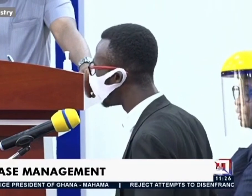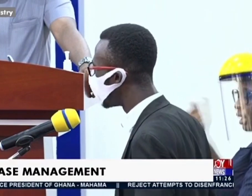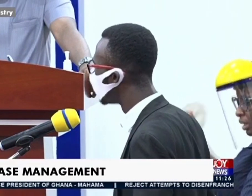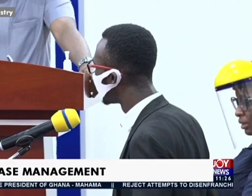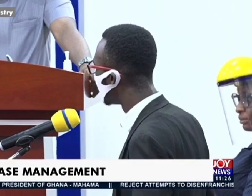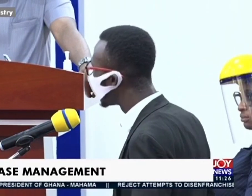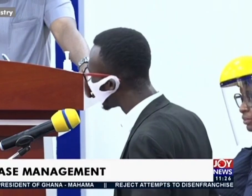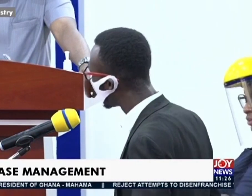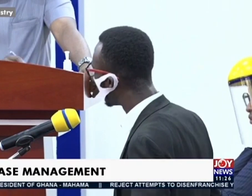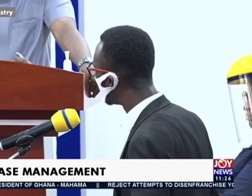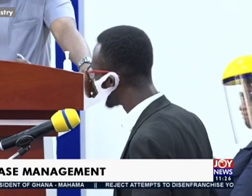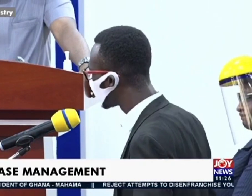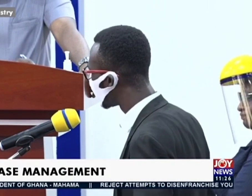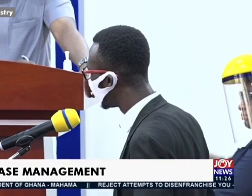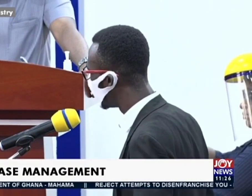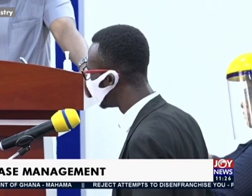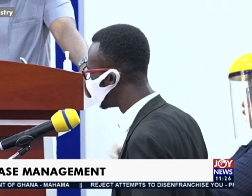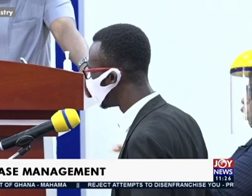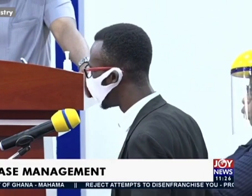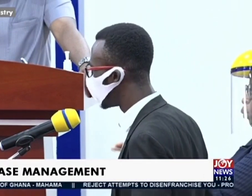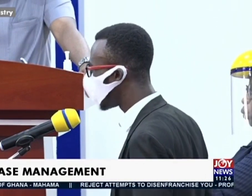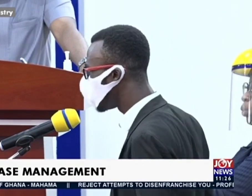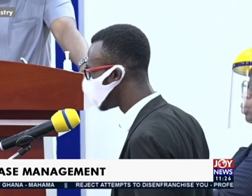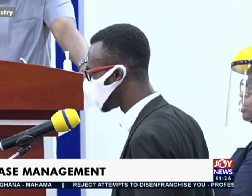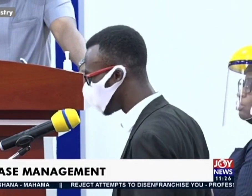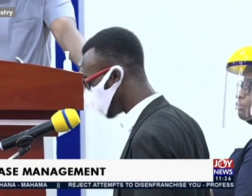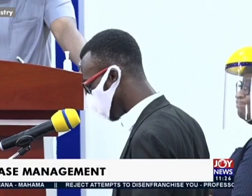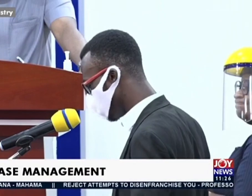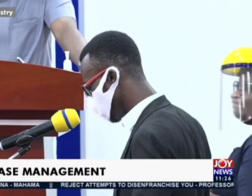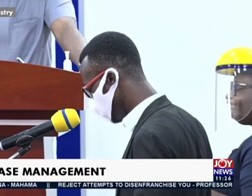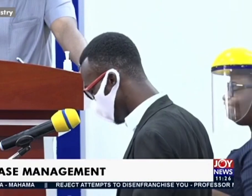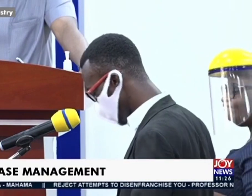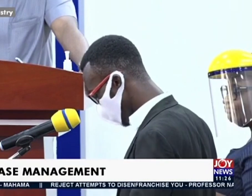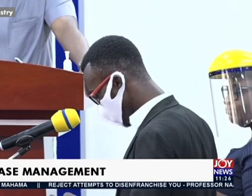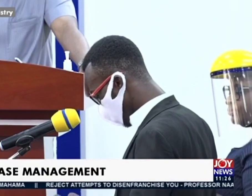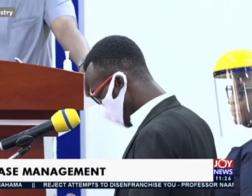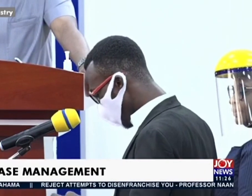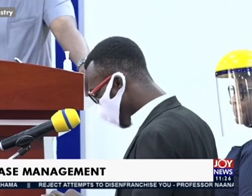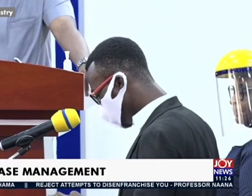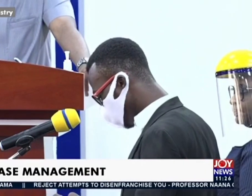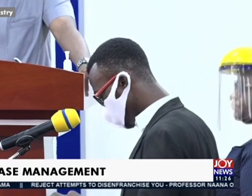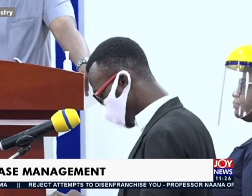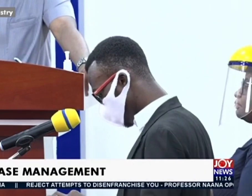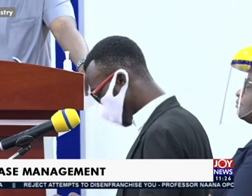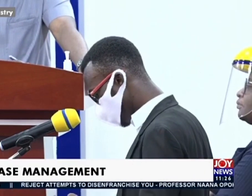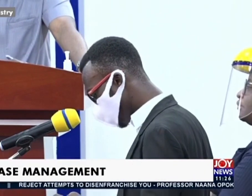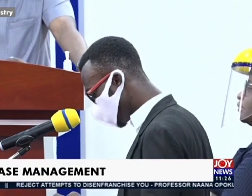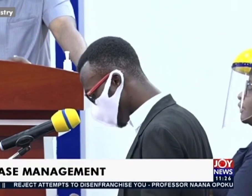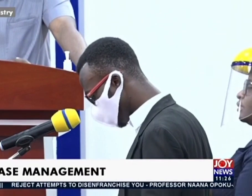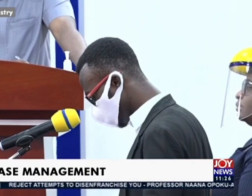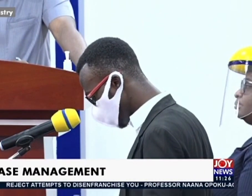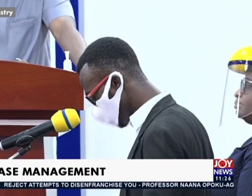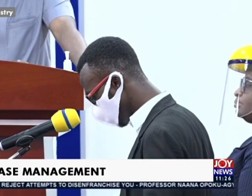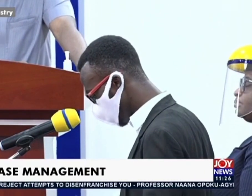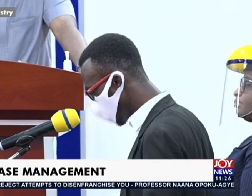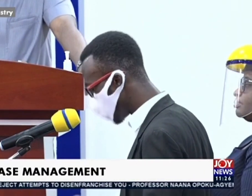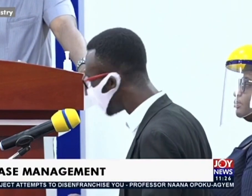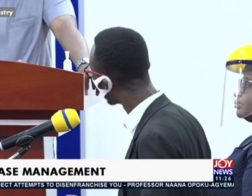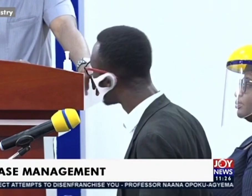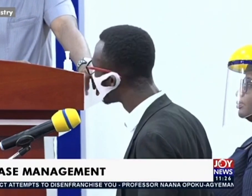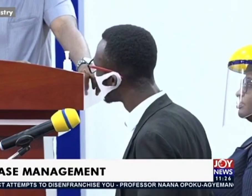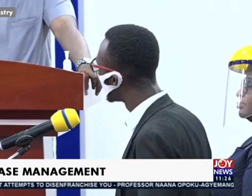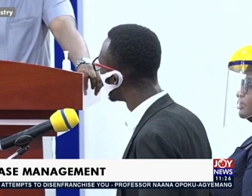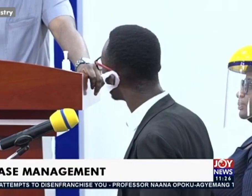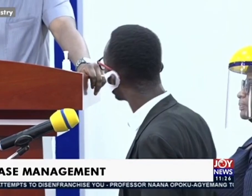akoso ewo enkankan trotro ne mpono public transport emo. Afi nso no me semise tosmienu no